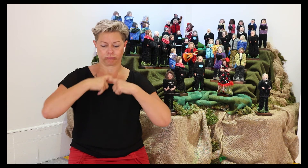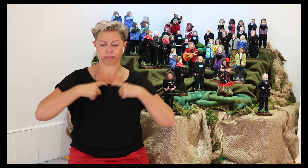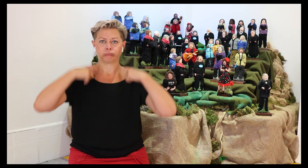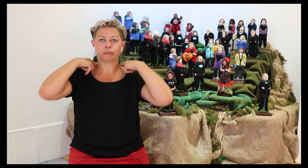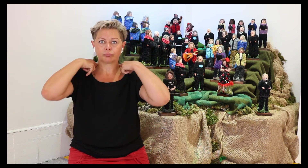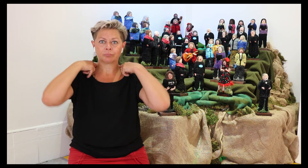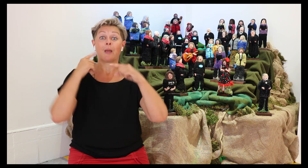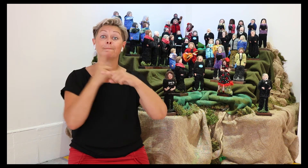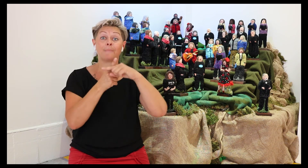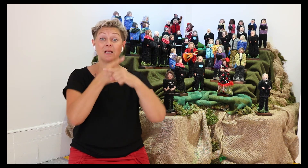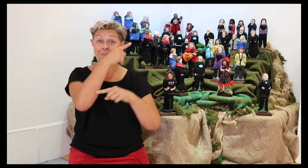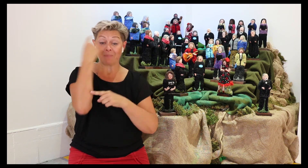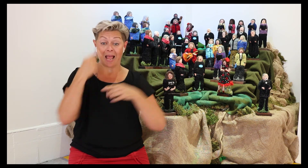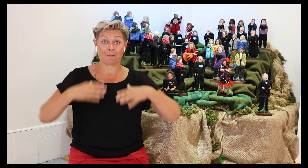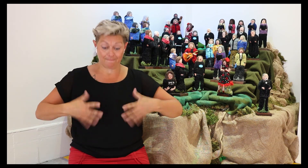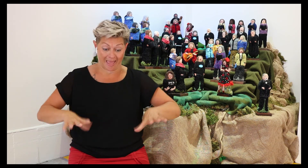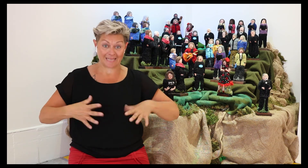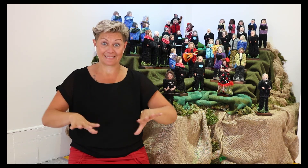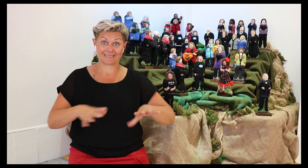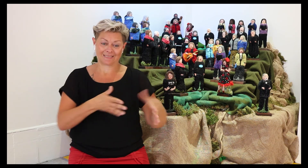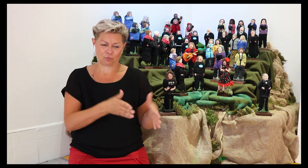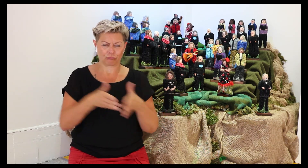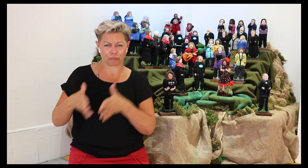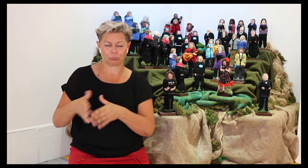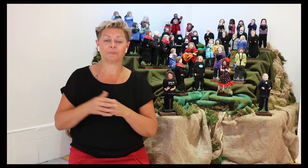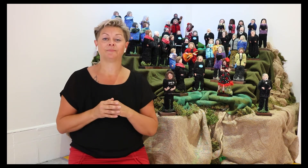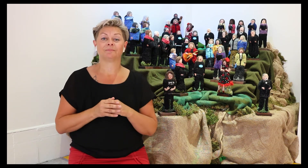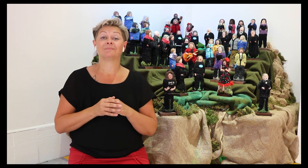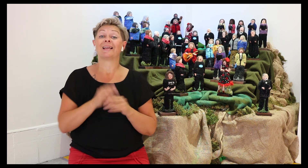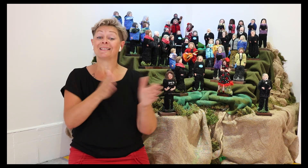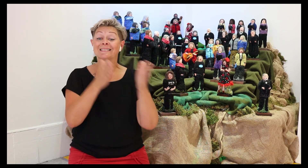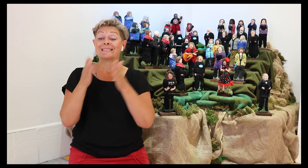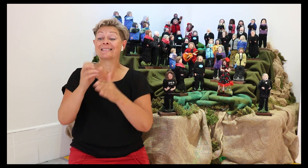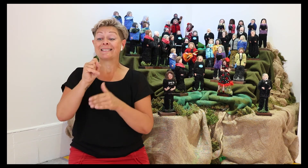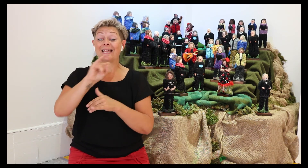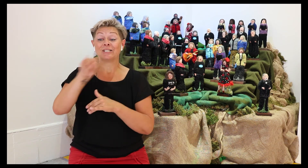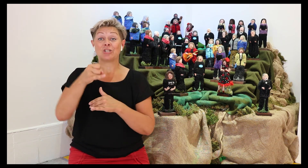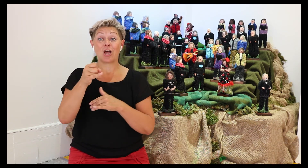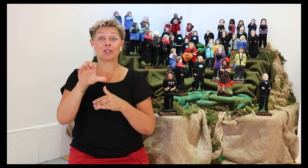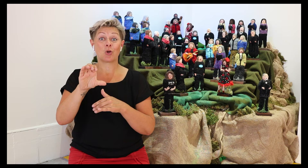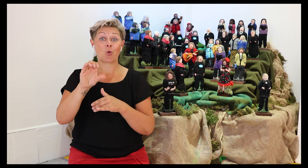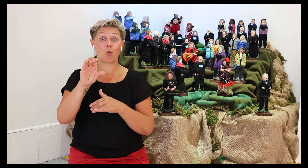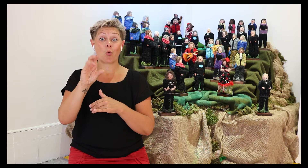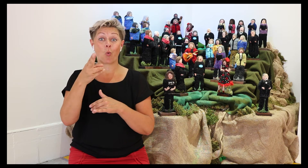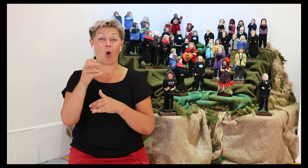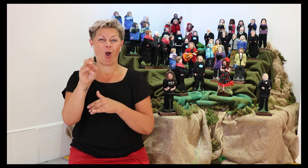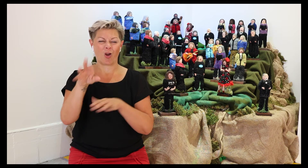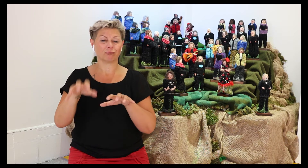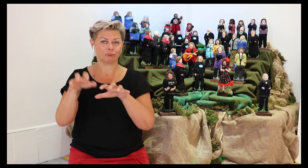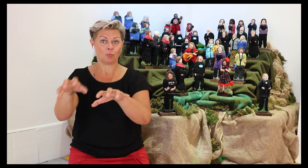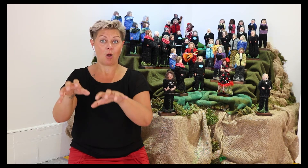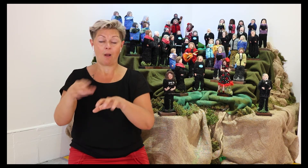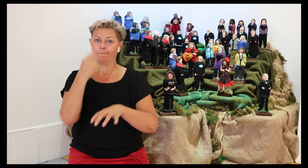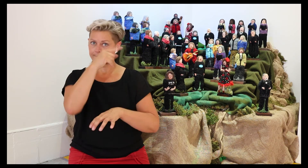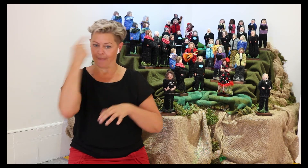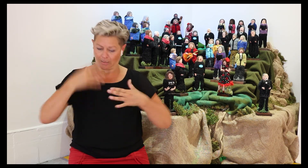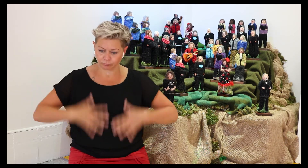neck pieces and black pants or skirts. And the St. John's Choir, they're all in black, holding choir books and wearing